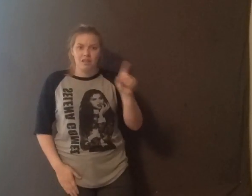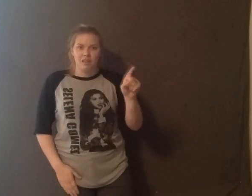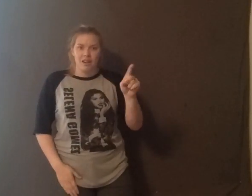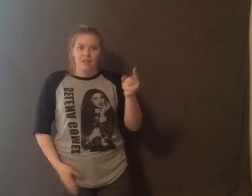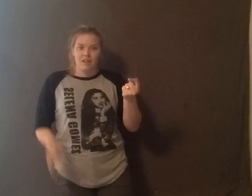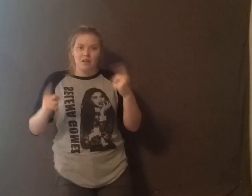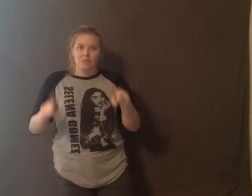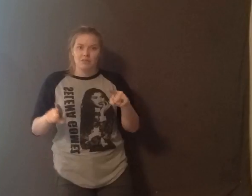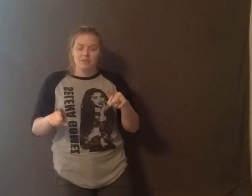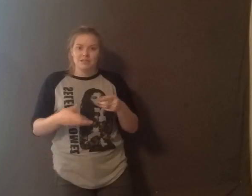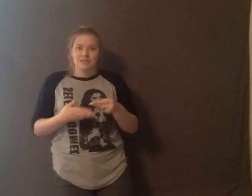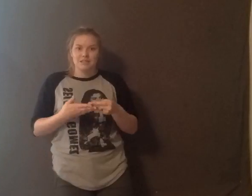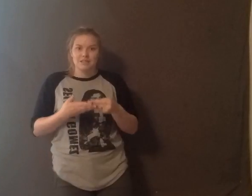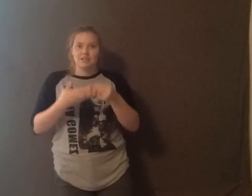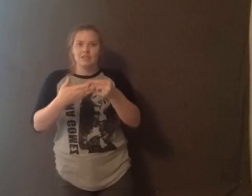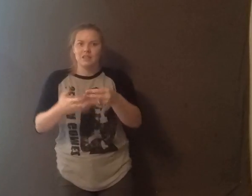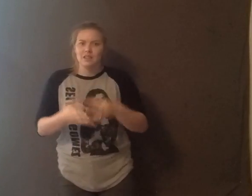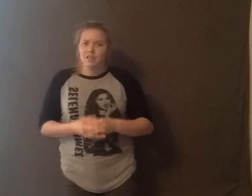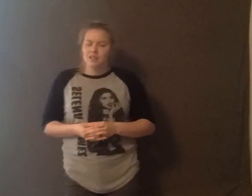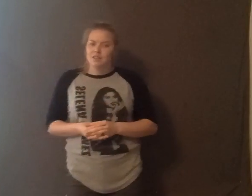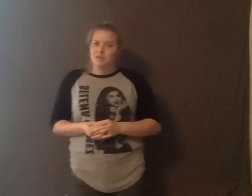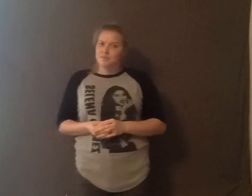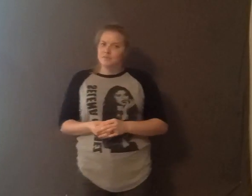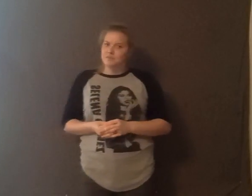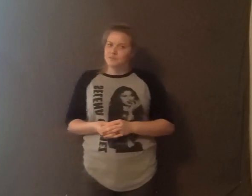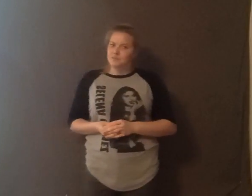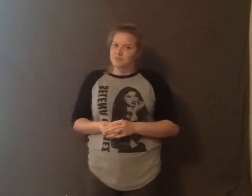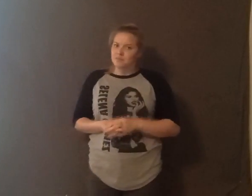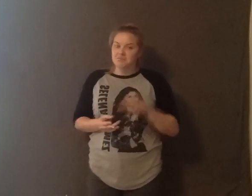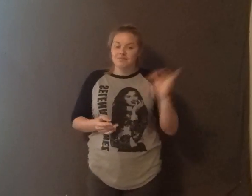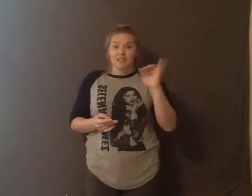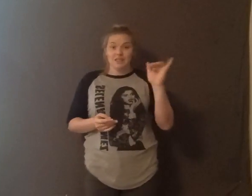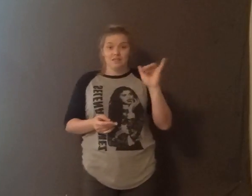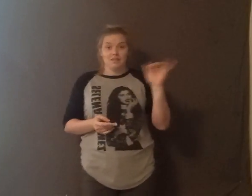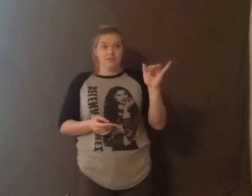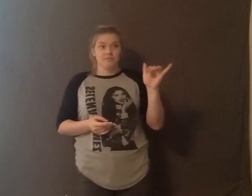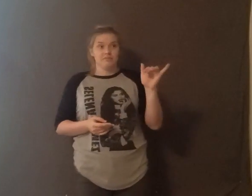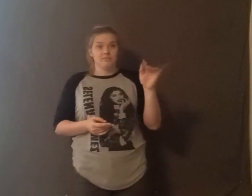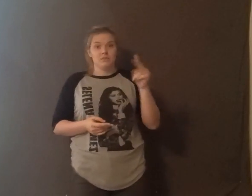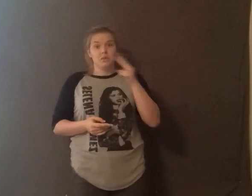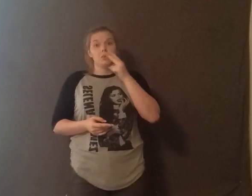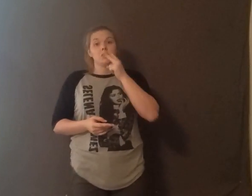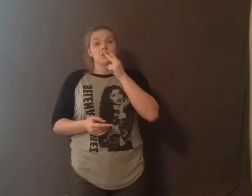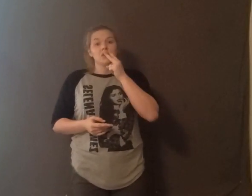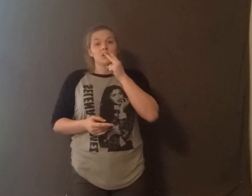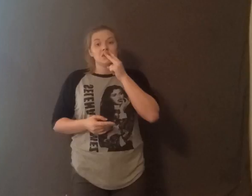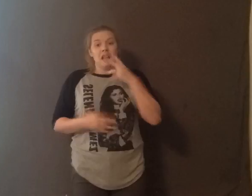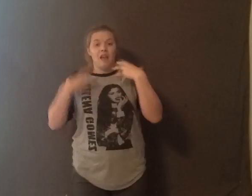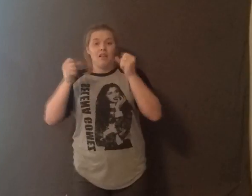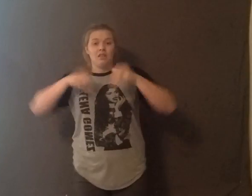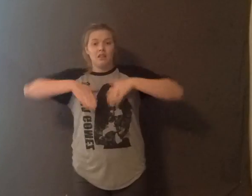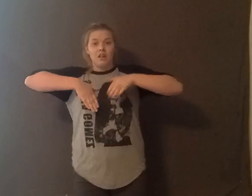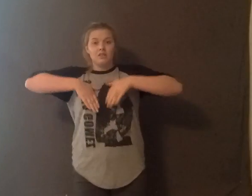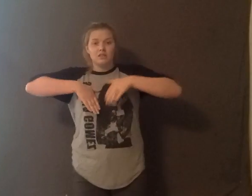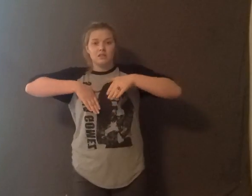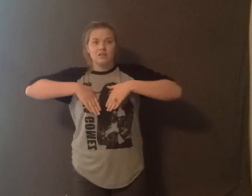would be like the American Lung Association taking money from the tobacco industry. I was sick of not getting answers. So I